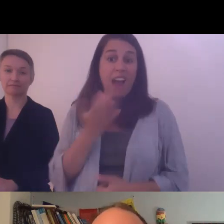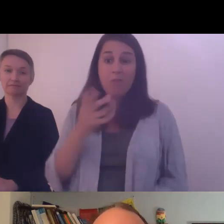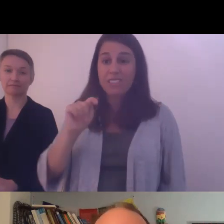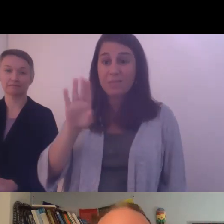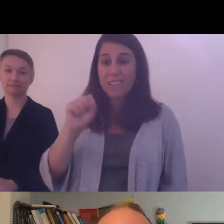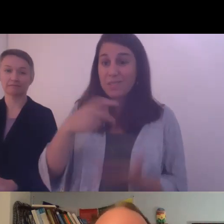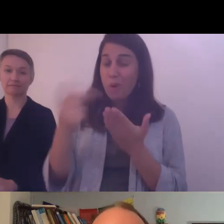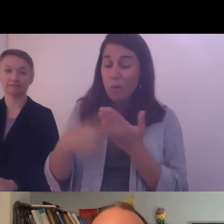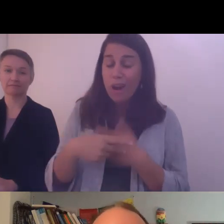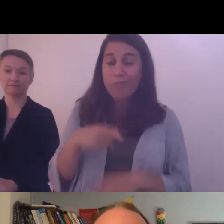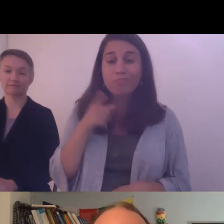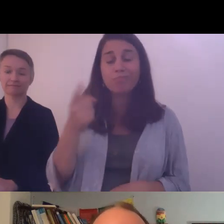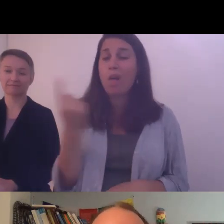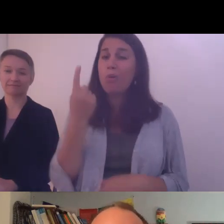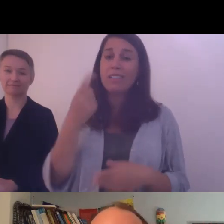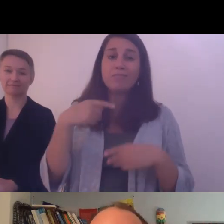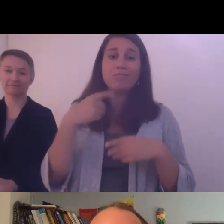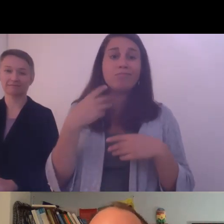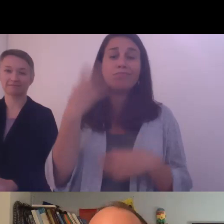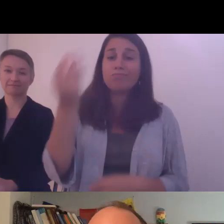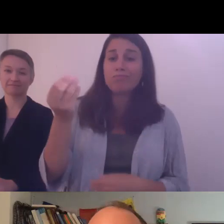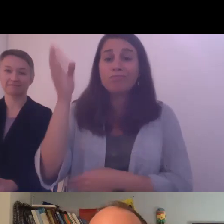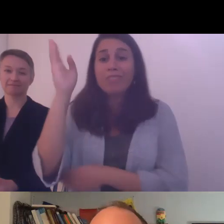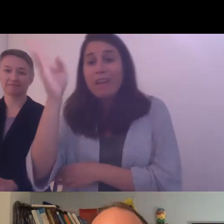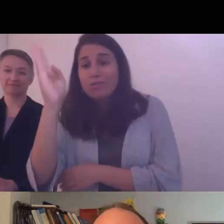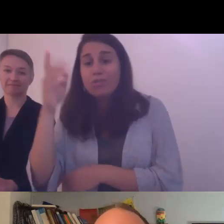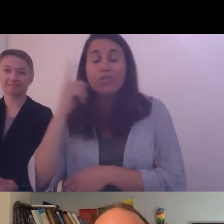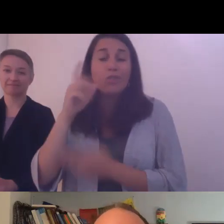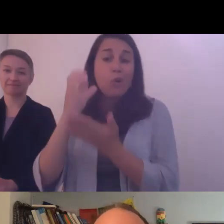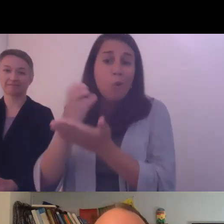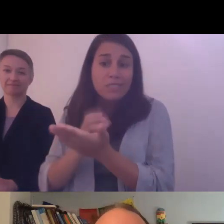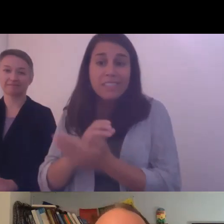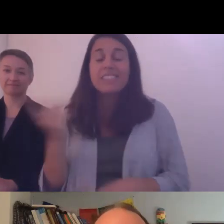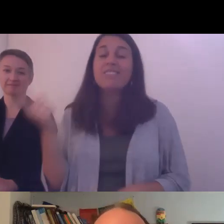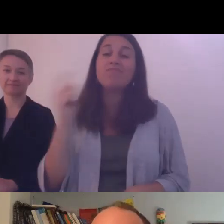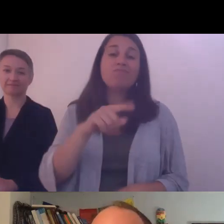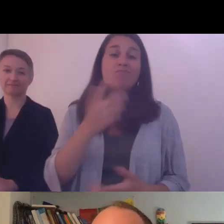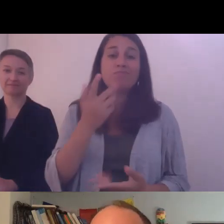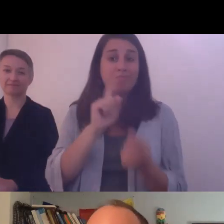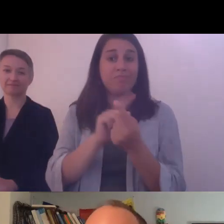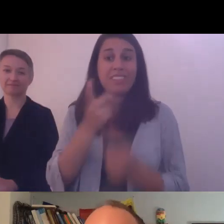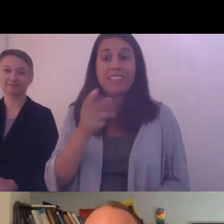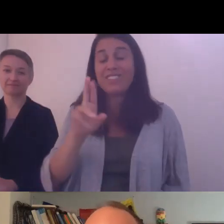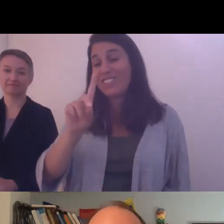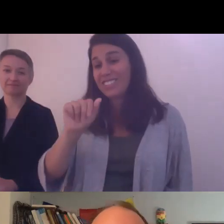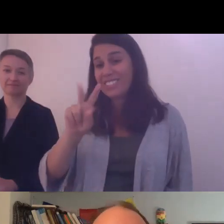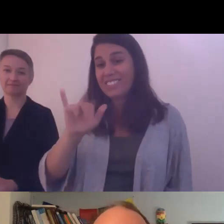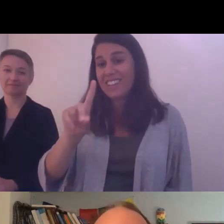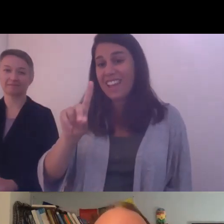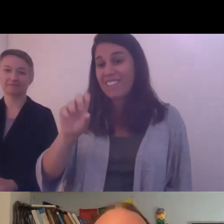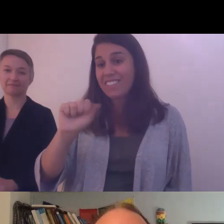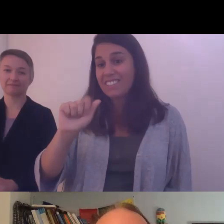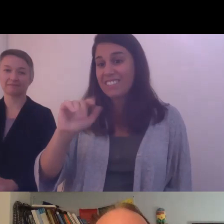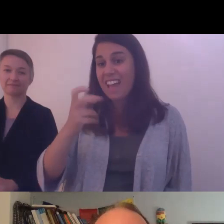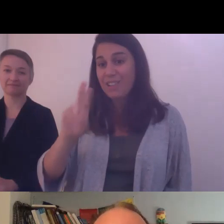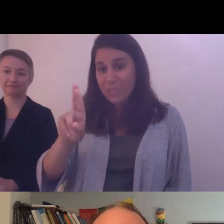program. He regularly gives guest lectures and courses. He met Dr. David Satcher when David Satcher came, and